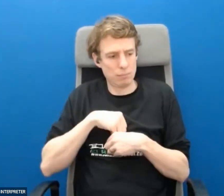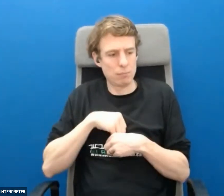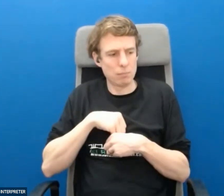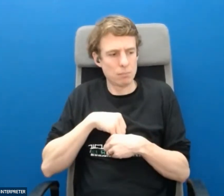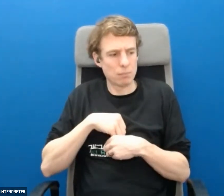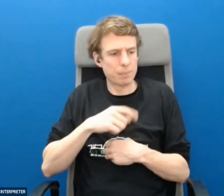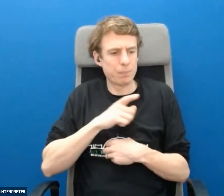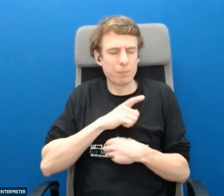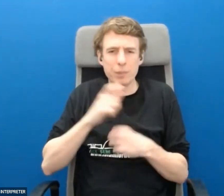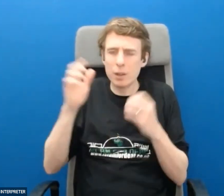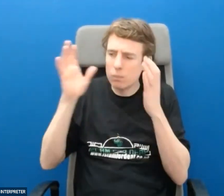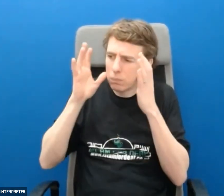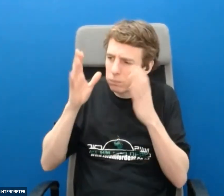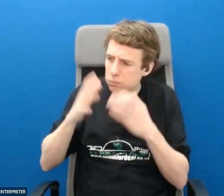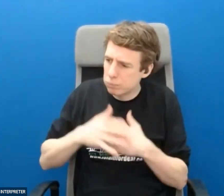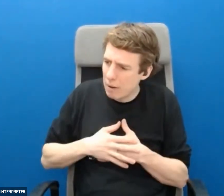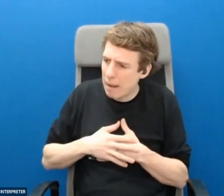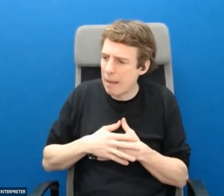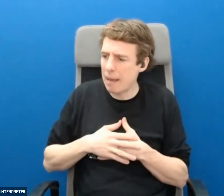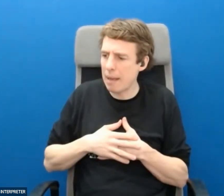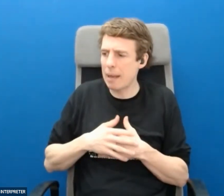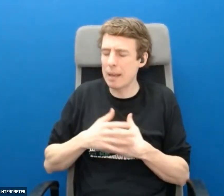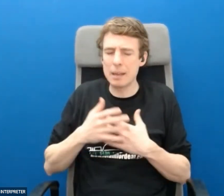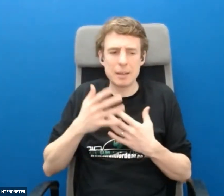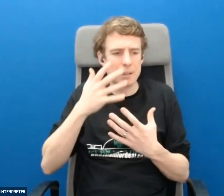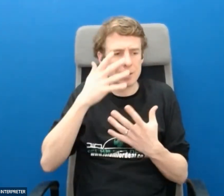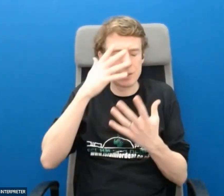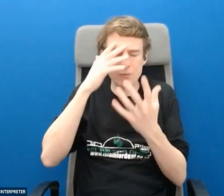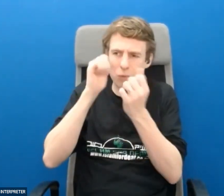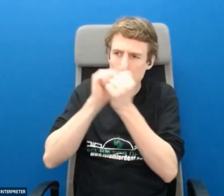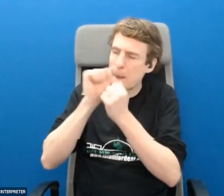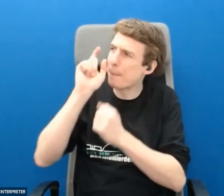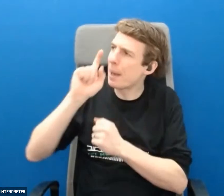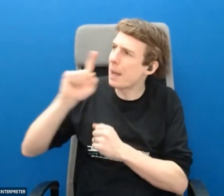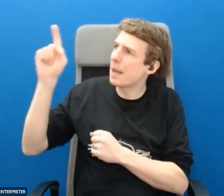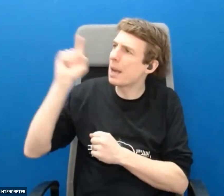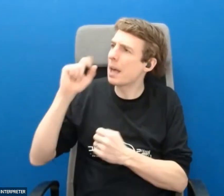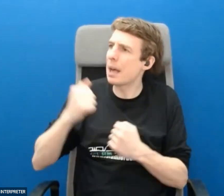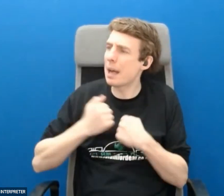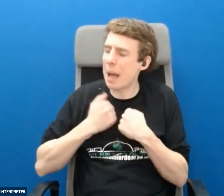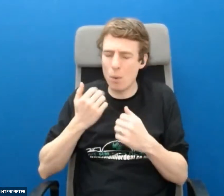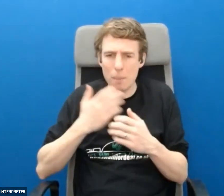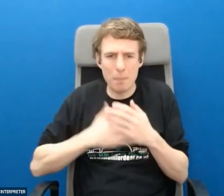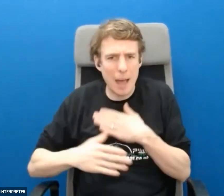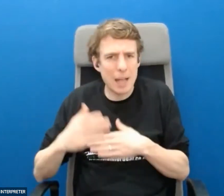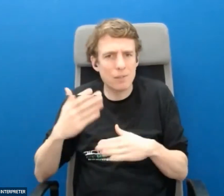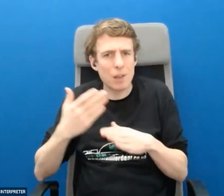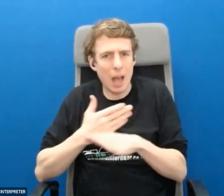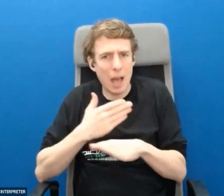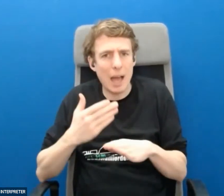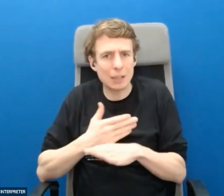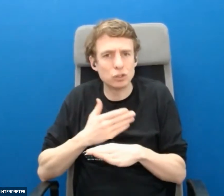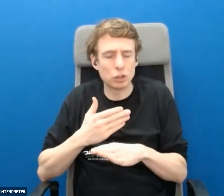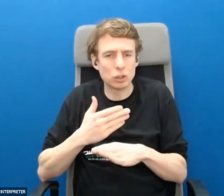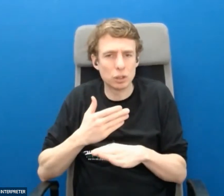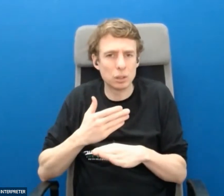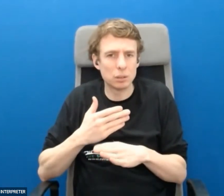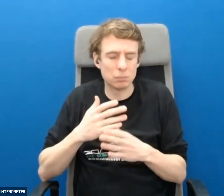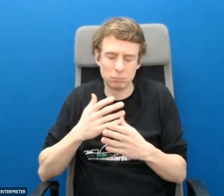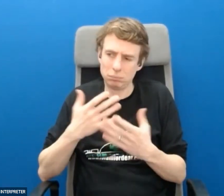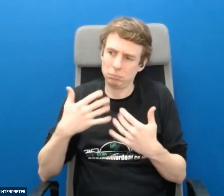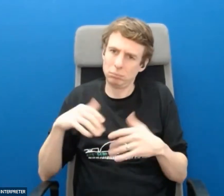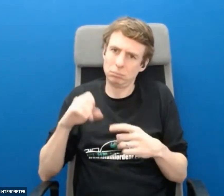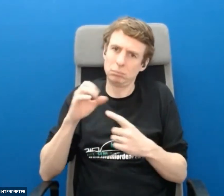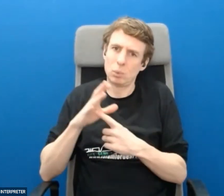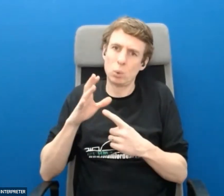to our acts of remembrance, it gives life to our conduct, it guides our conduct, and it also forms